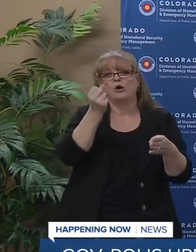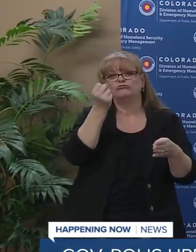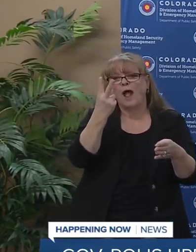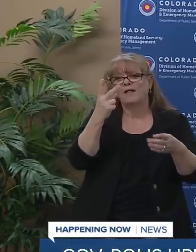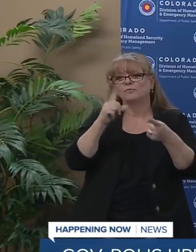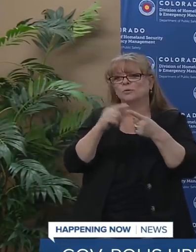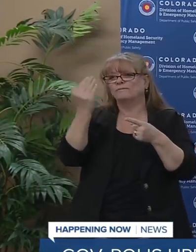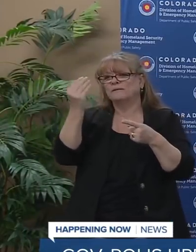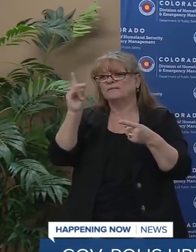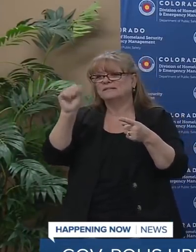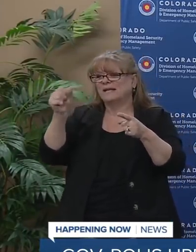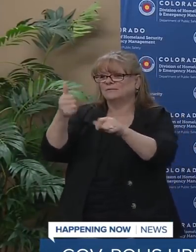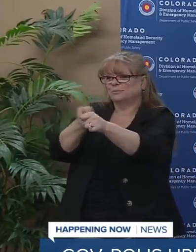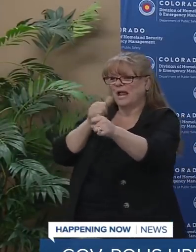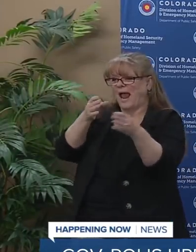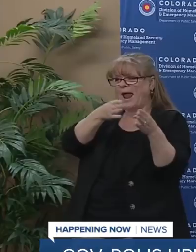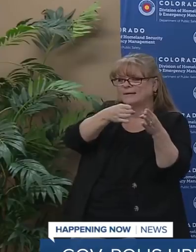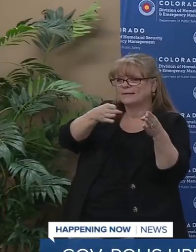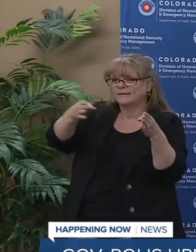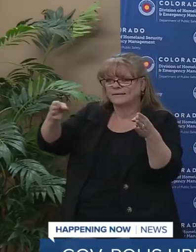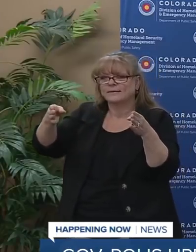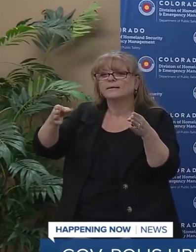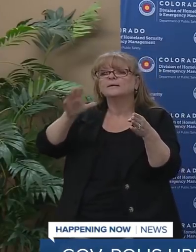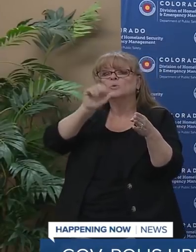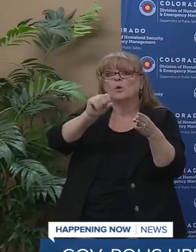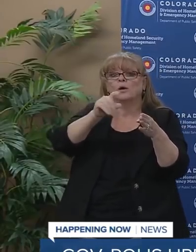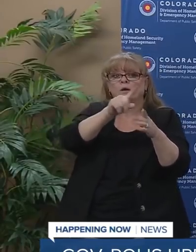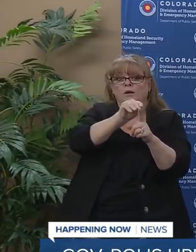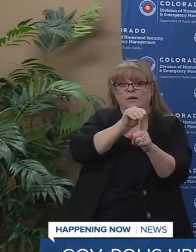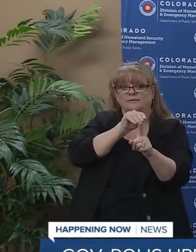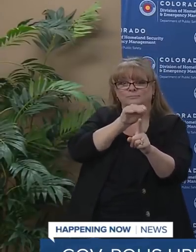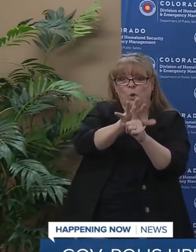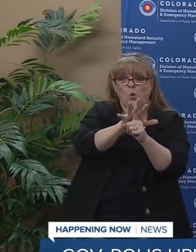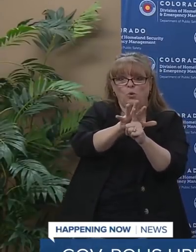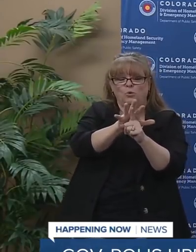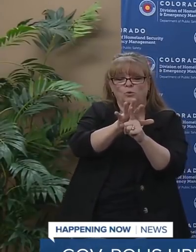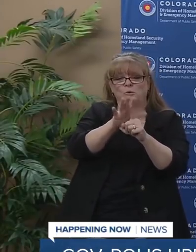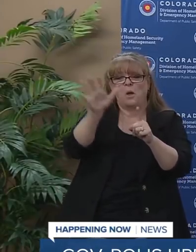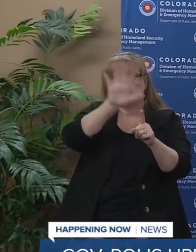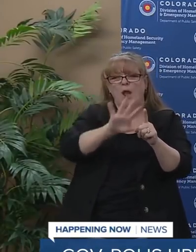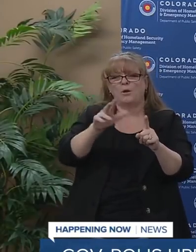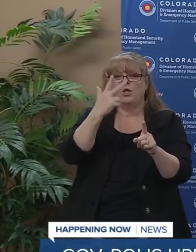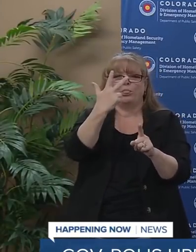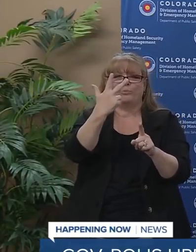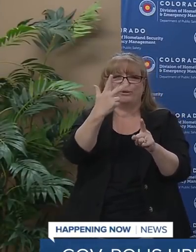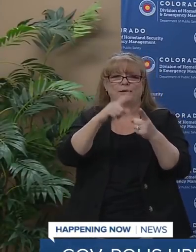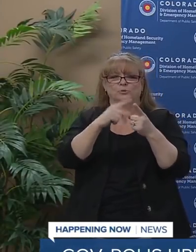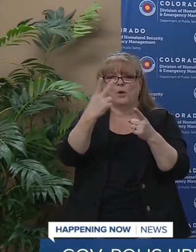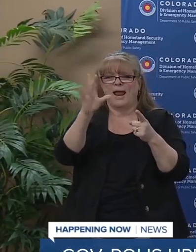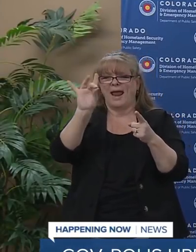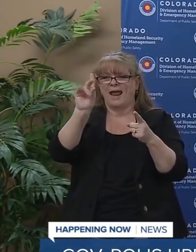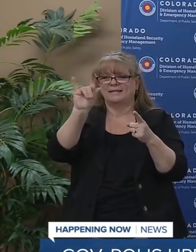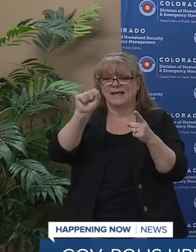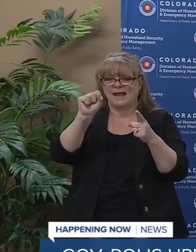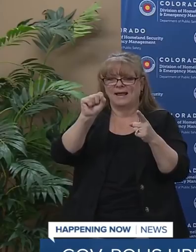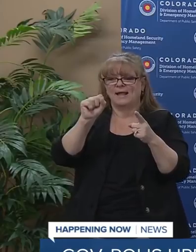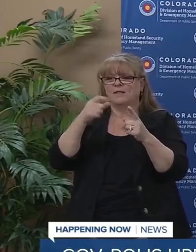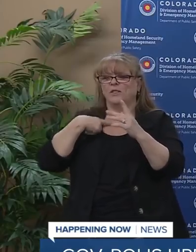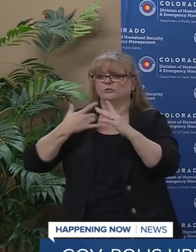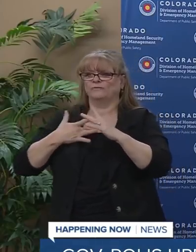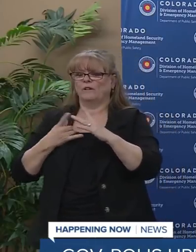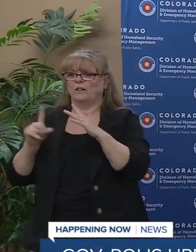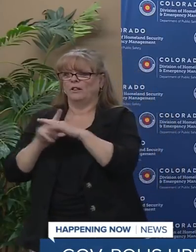from exposure to symptoms. And by the way, there's literature saying it can be 8 or 9 days, but we're going to say many of them will manifest in 5 days, if